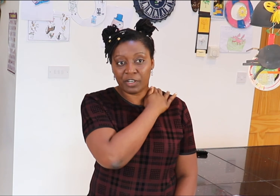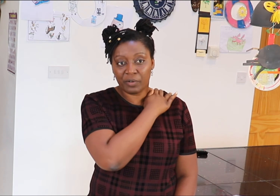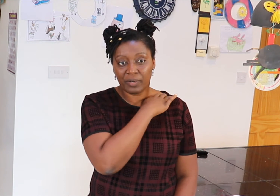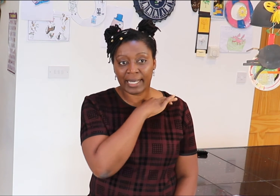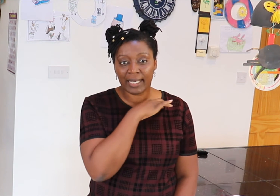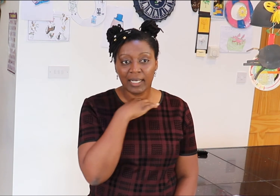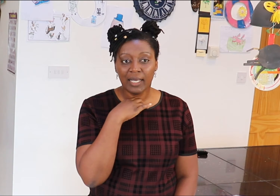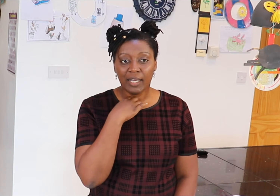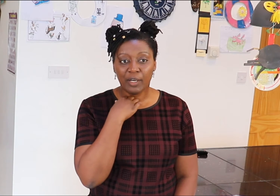know, like,